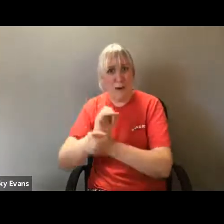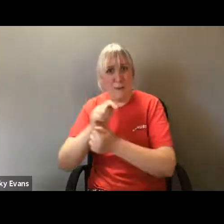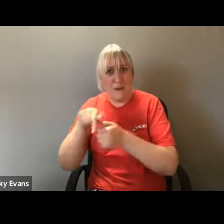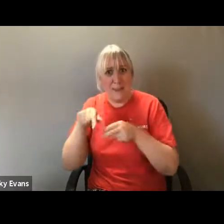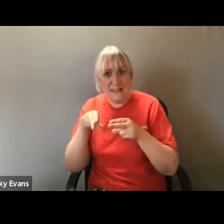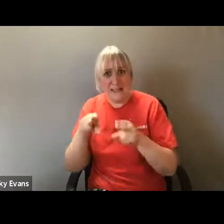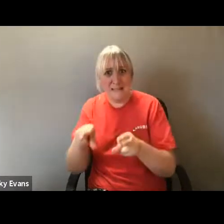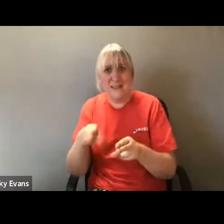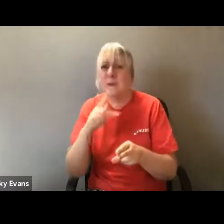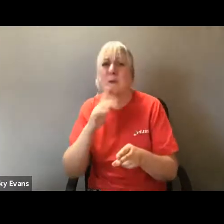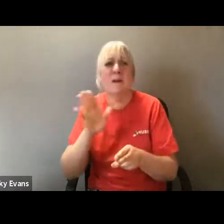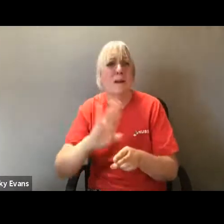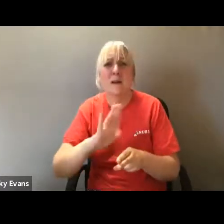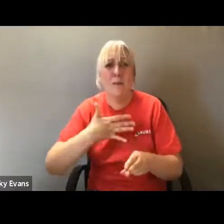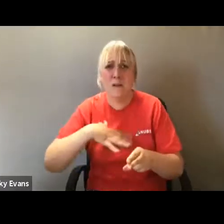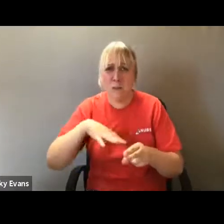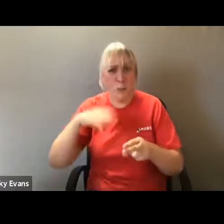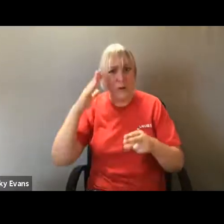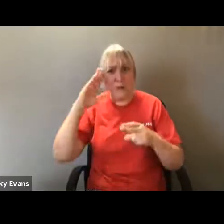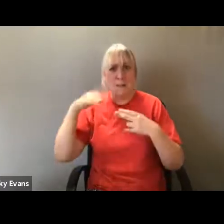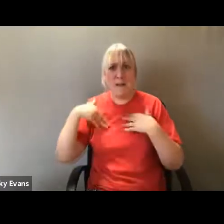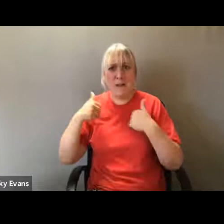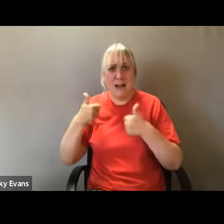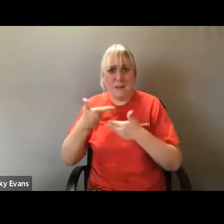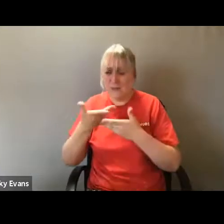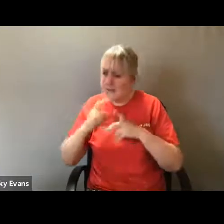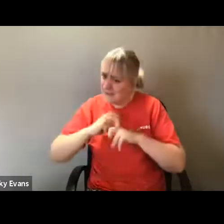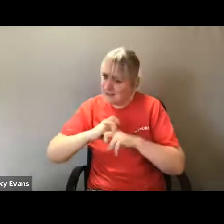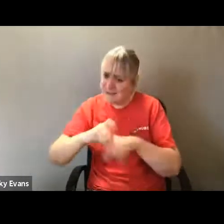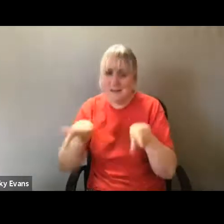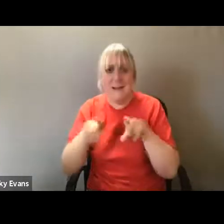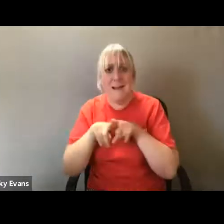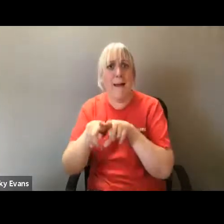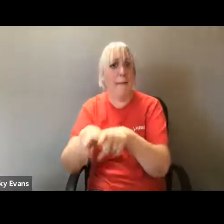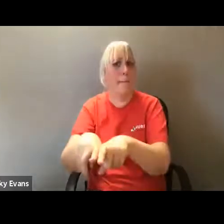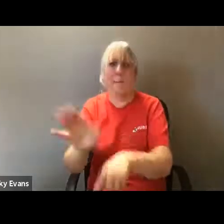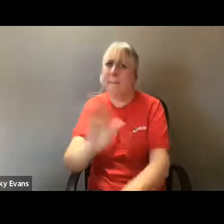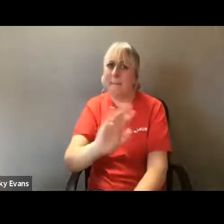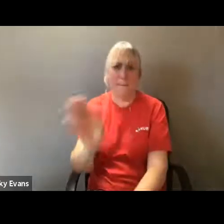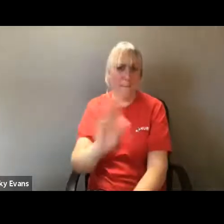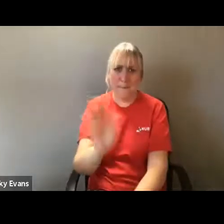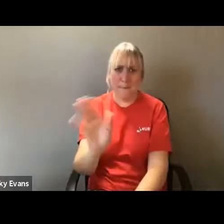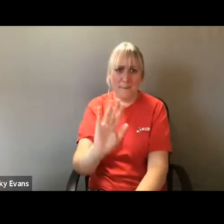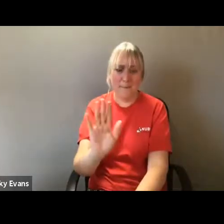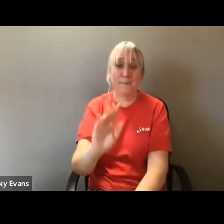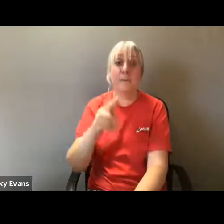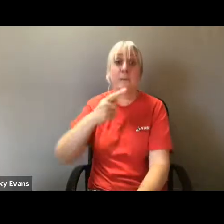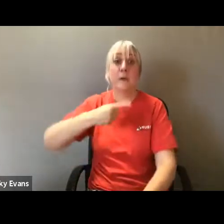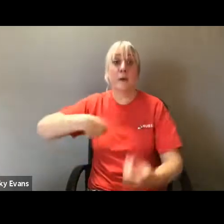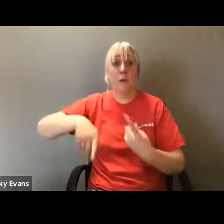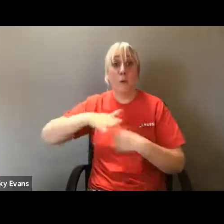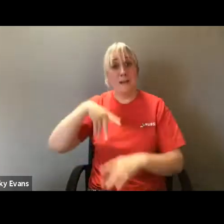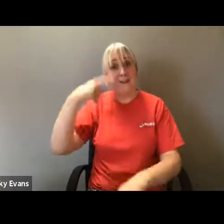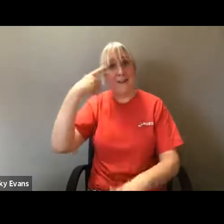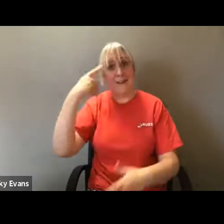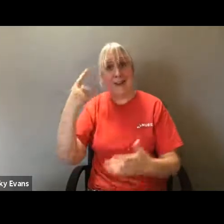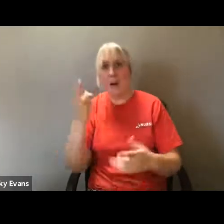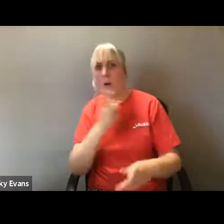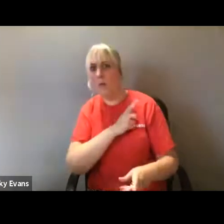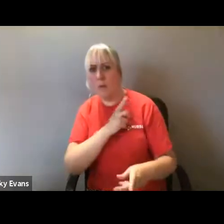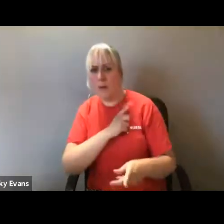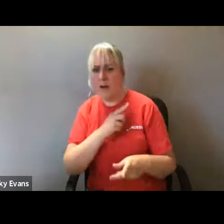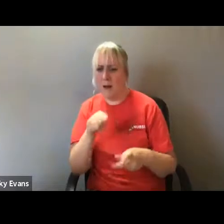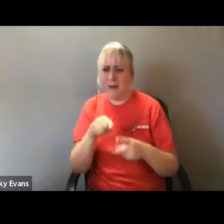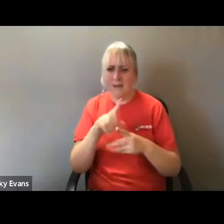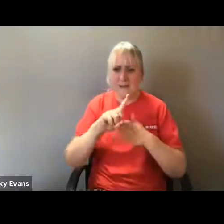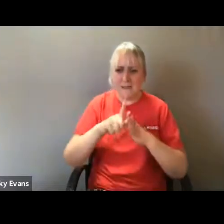thought. The medical, individual, and social models are all about where we locate the cause of the